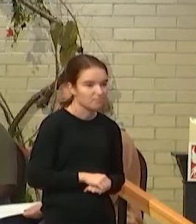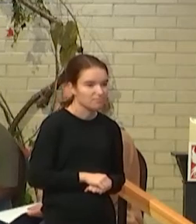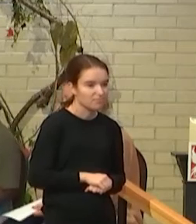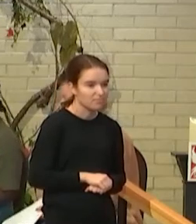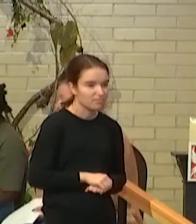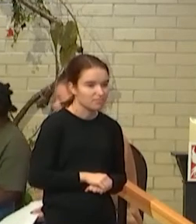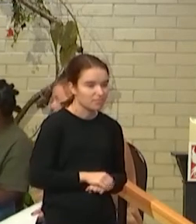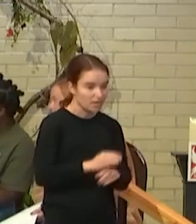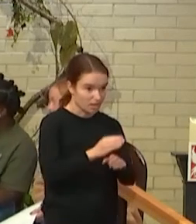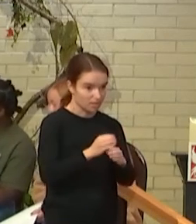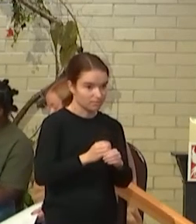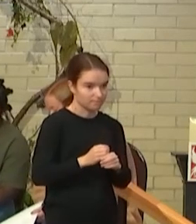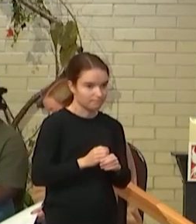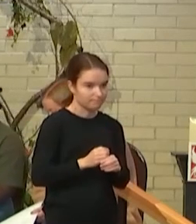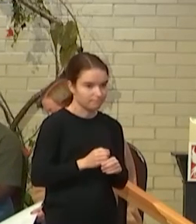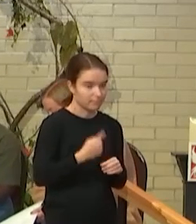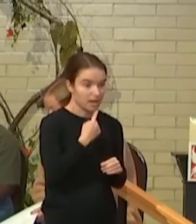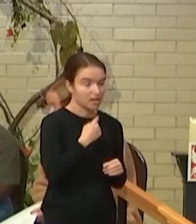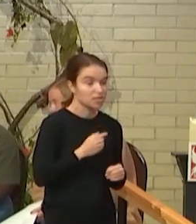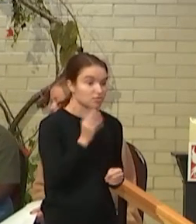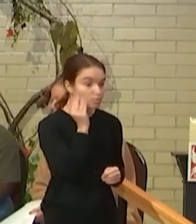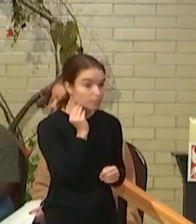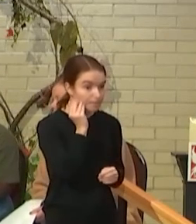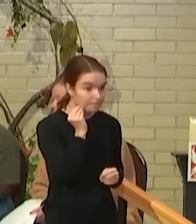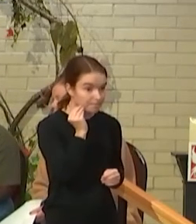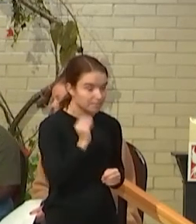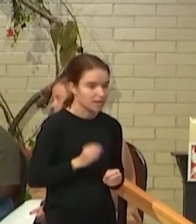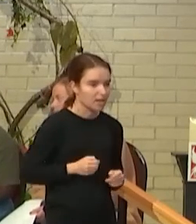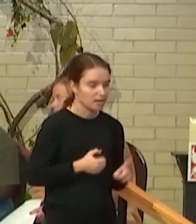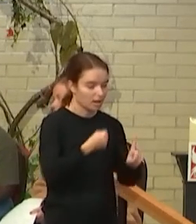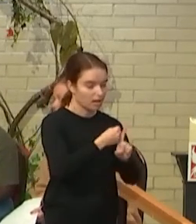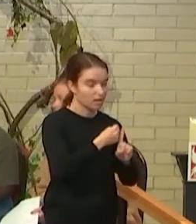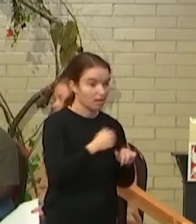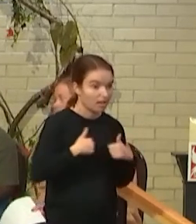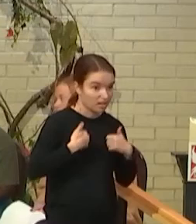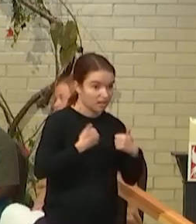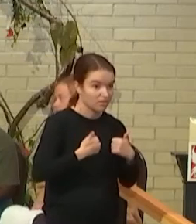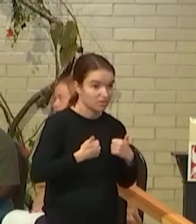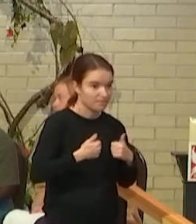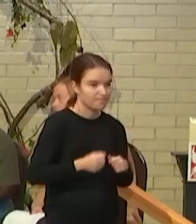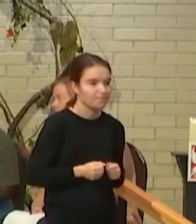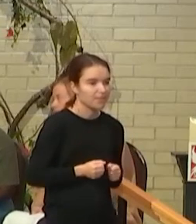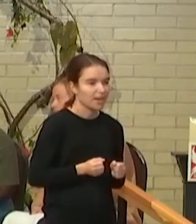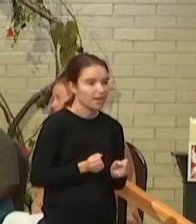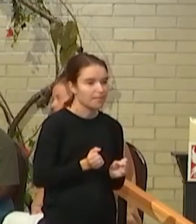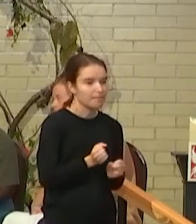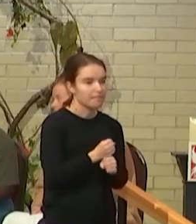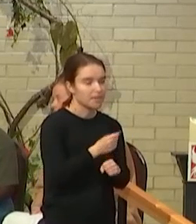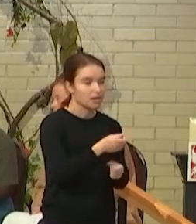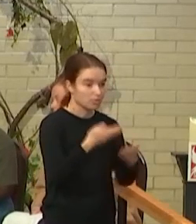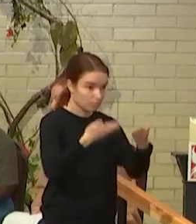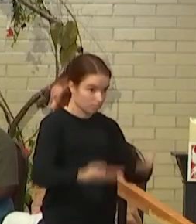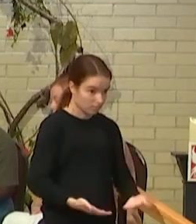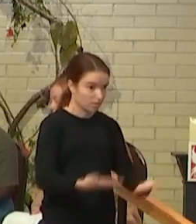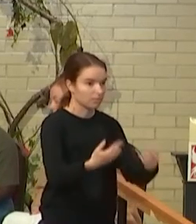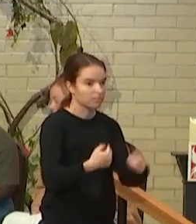to your disability that affected your life to make you who you are today.